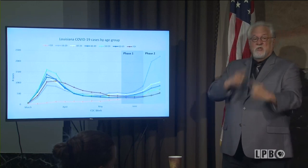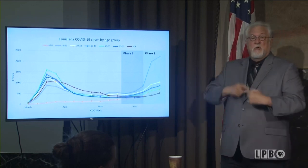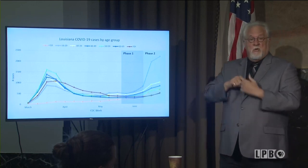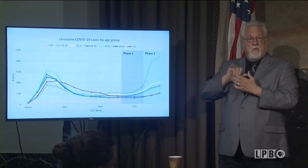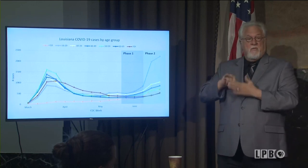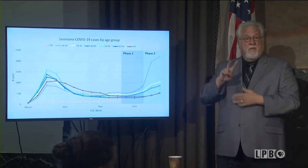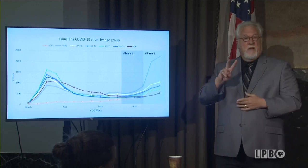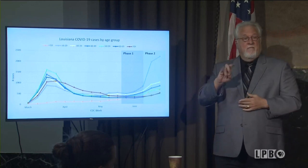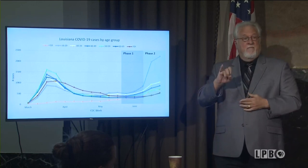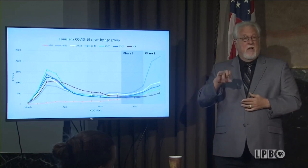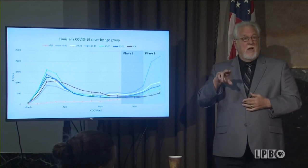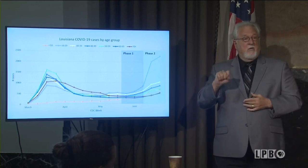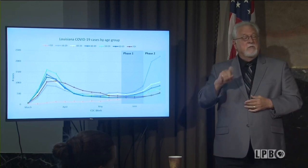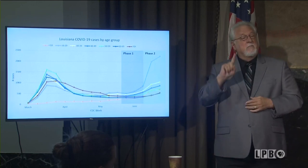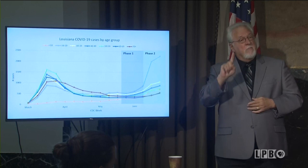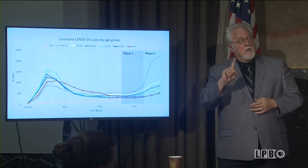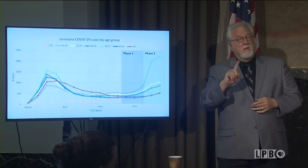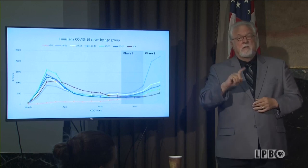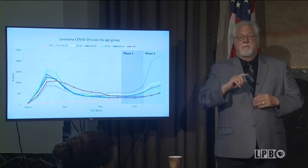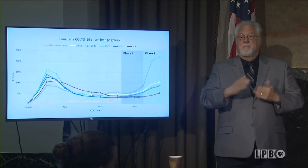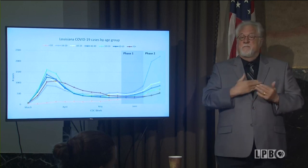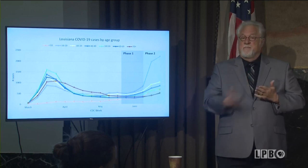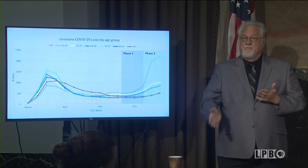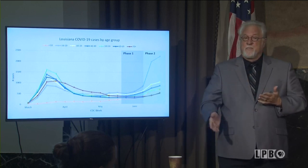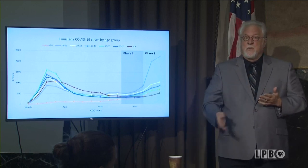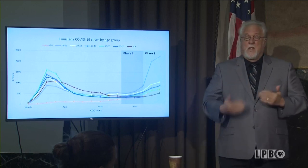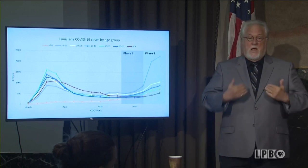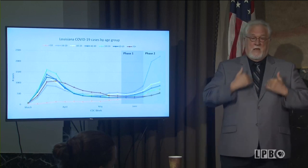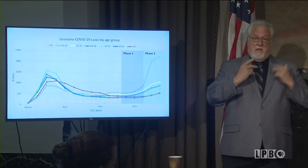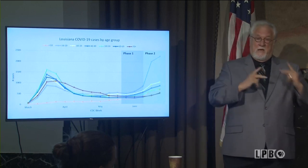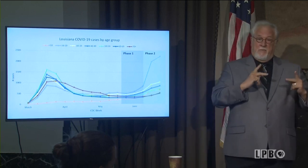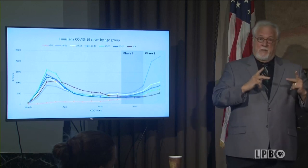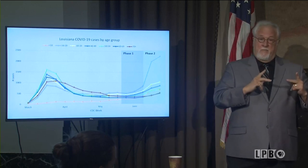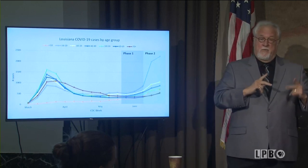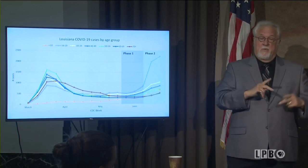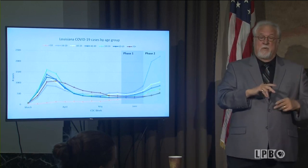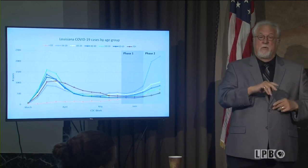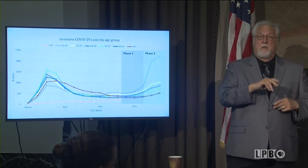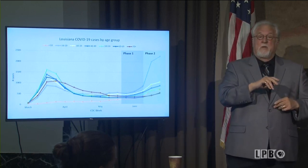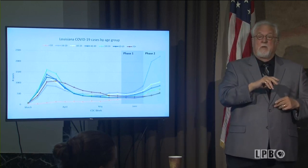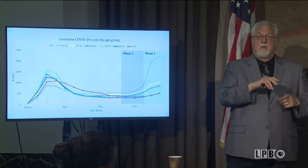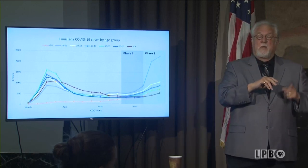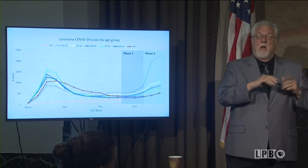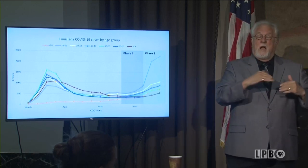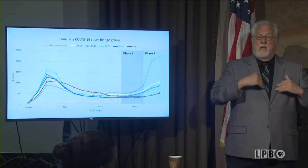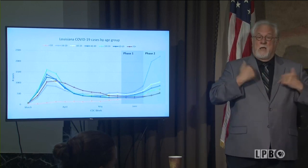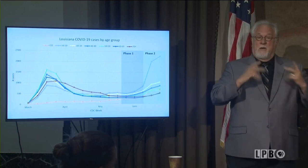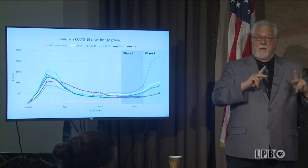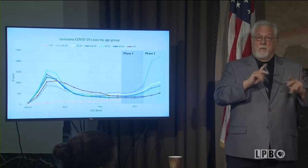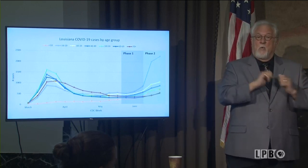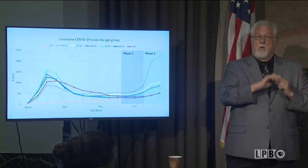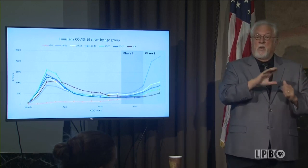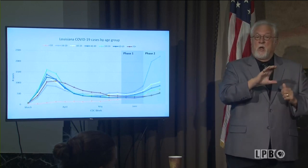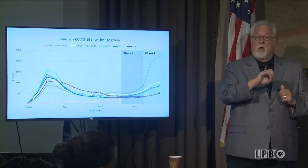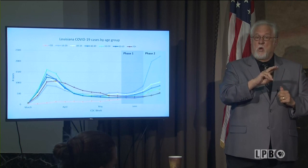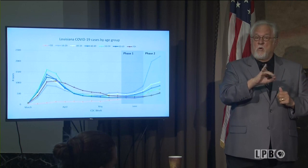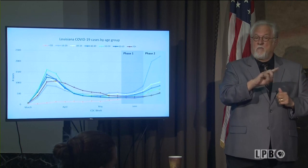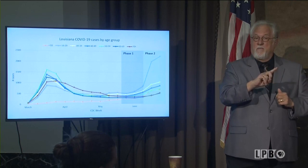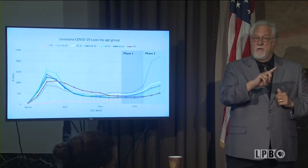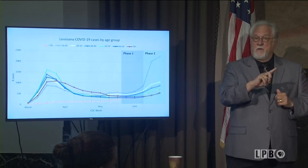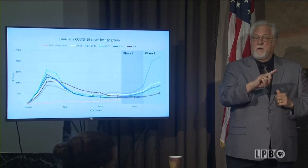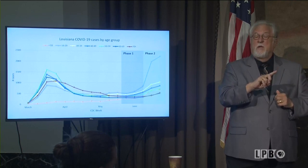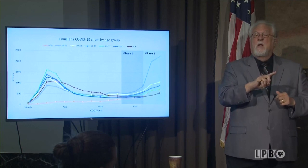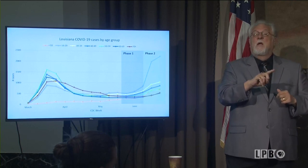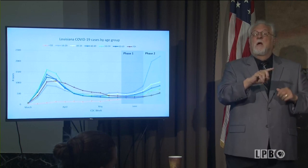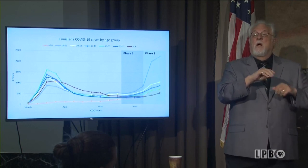virus. But regardless, young people with COVID, young people with COVID are